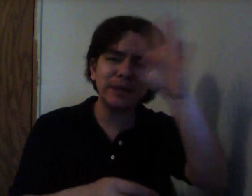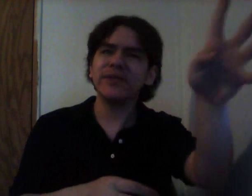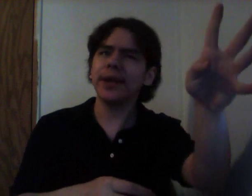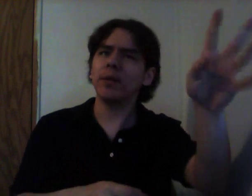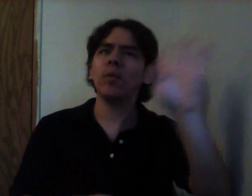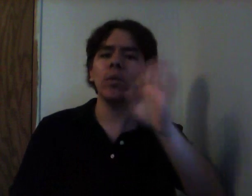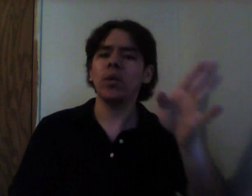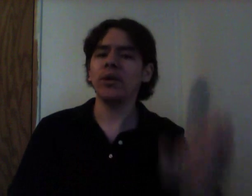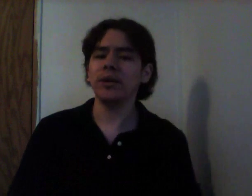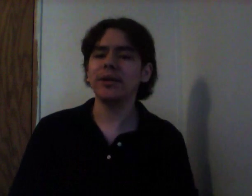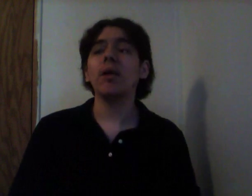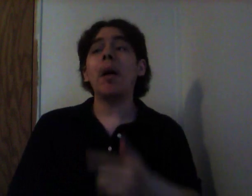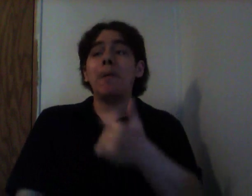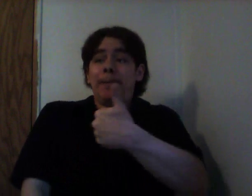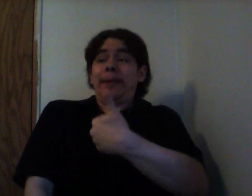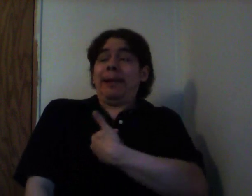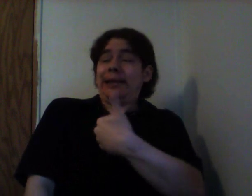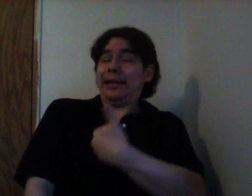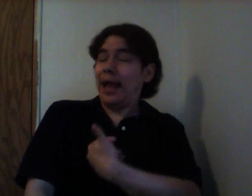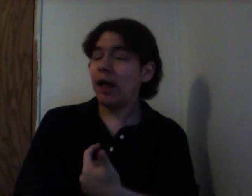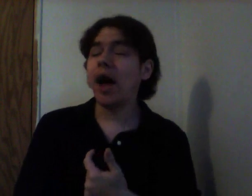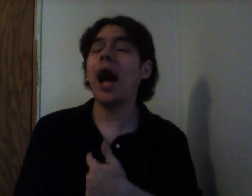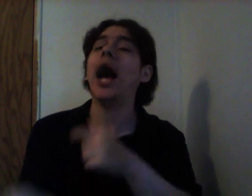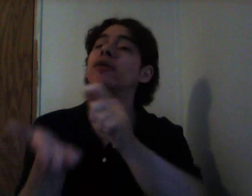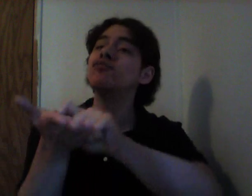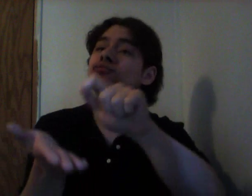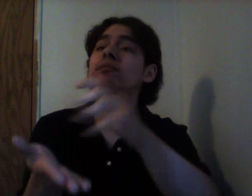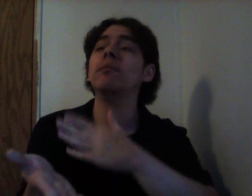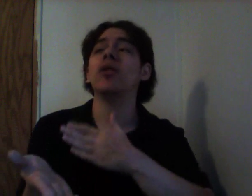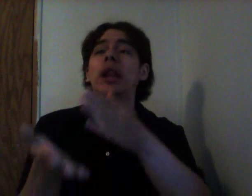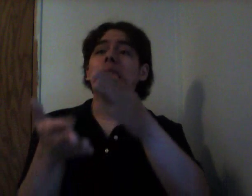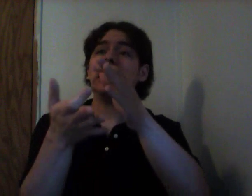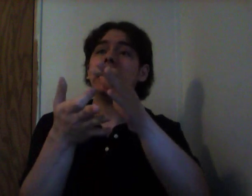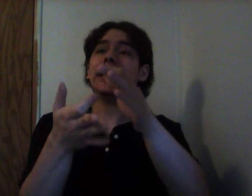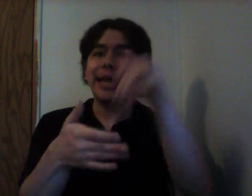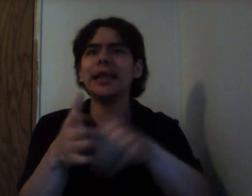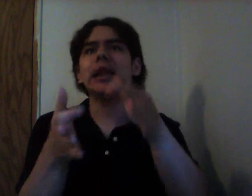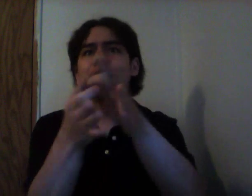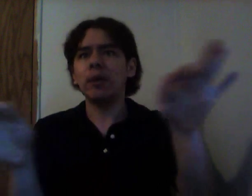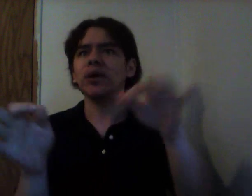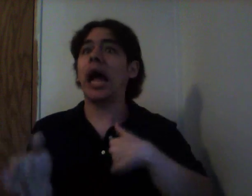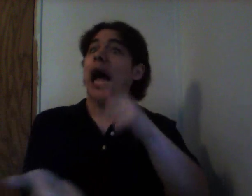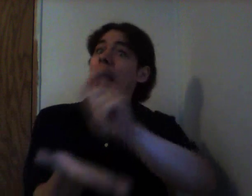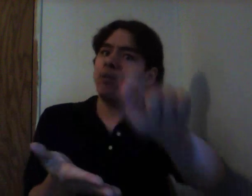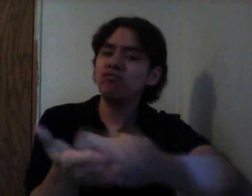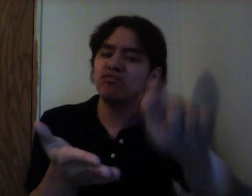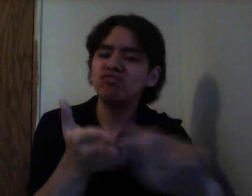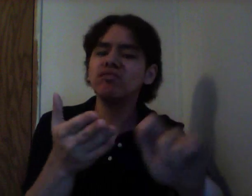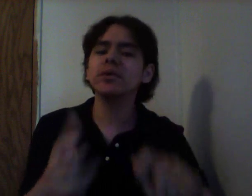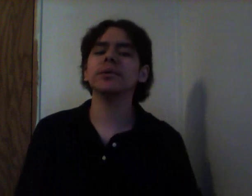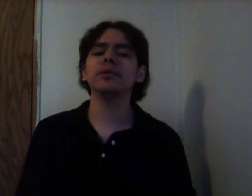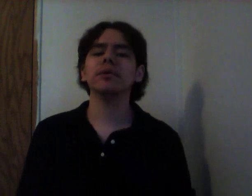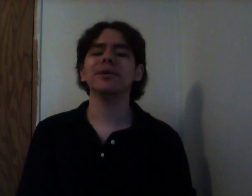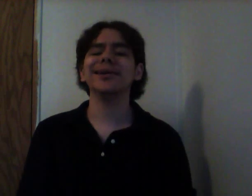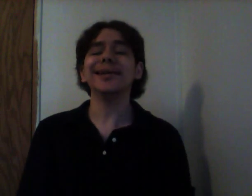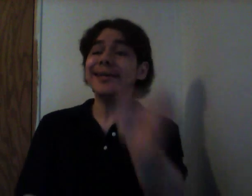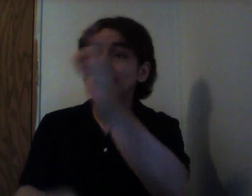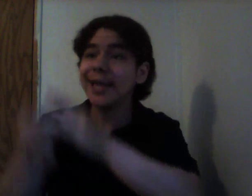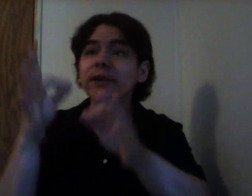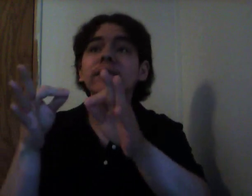get some feedback. So I would use that with this one here. But instead of typing it, I can also use the microphone function and